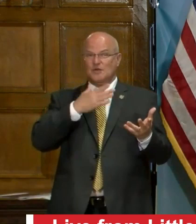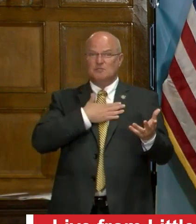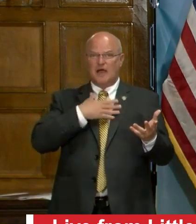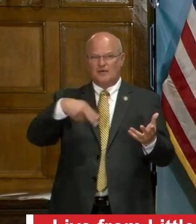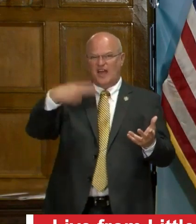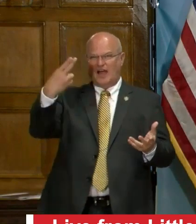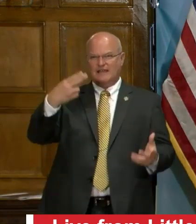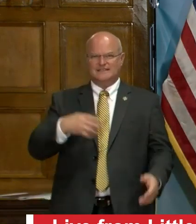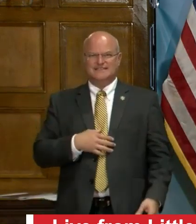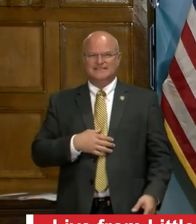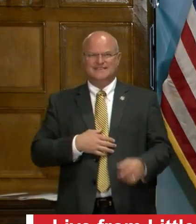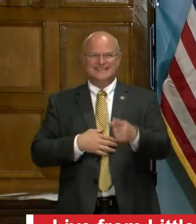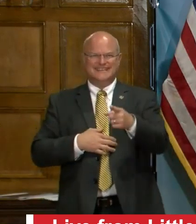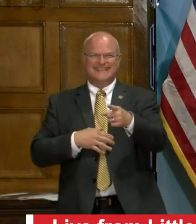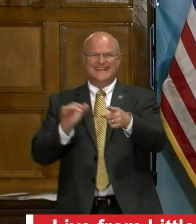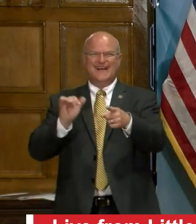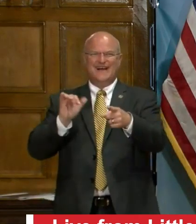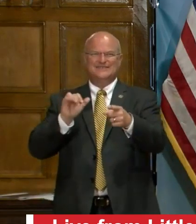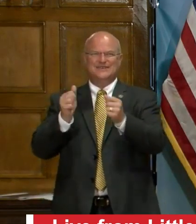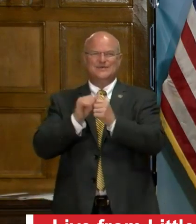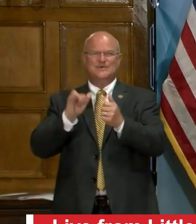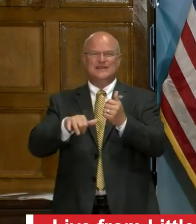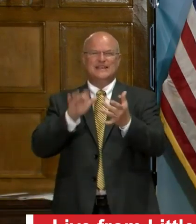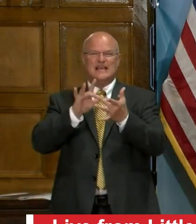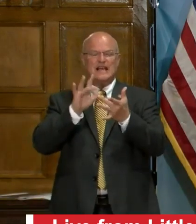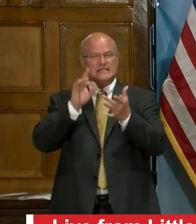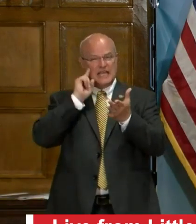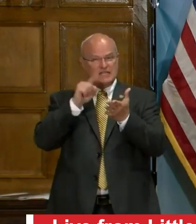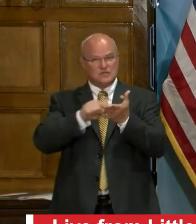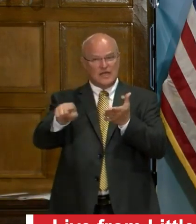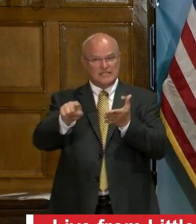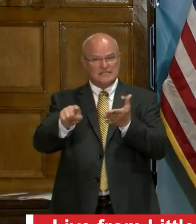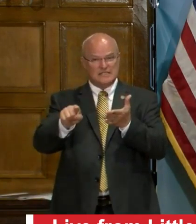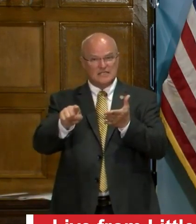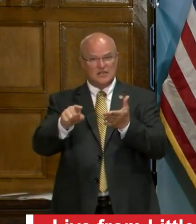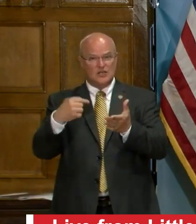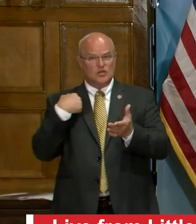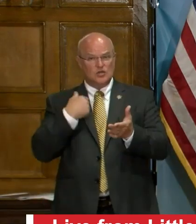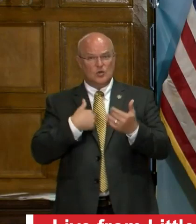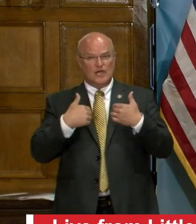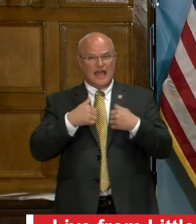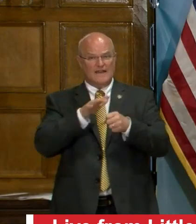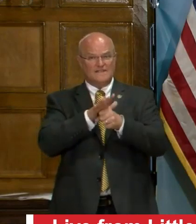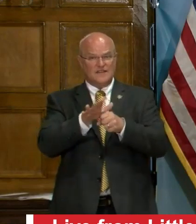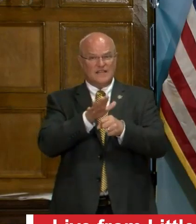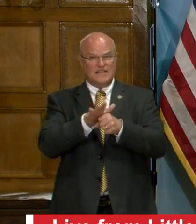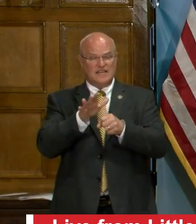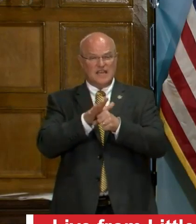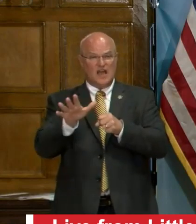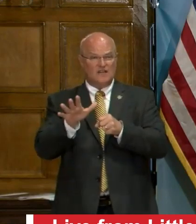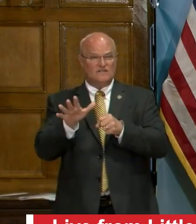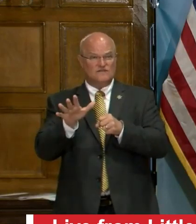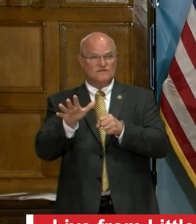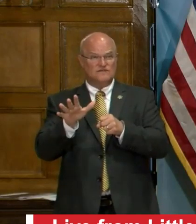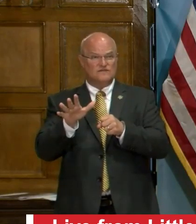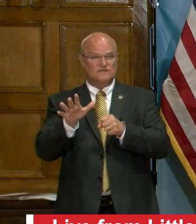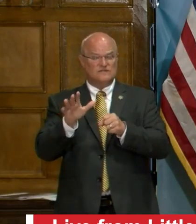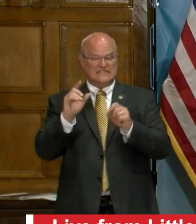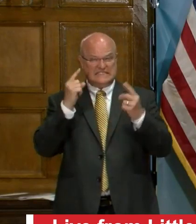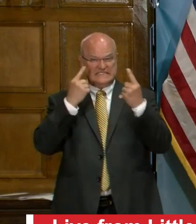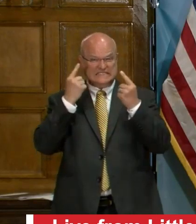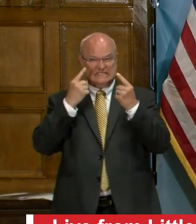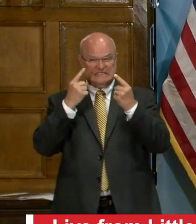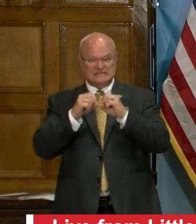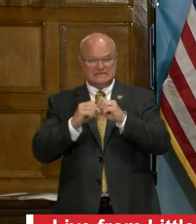mine was the highest. But. And also too with contact tracing, or do we have enough considering this